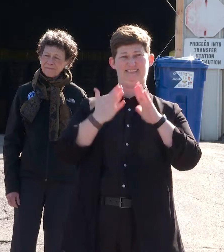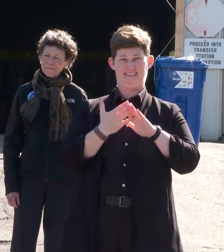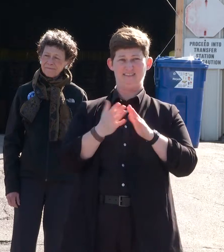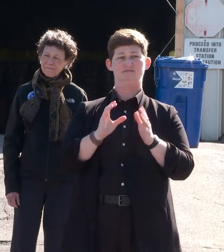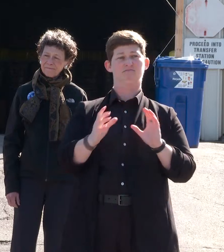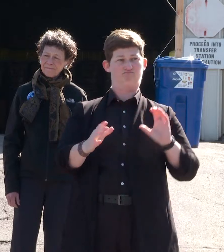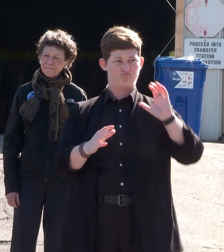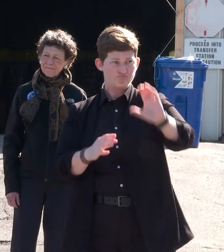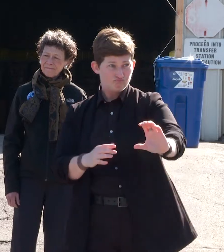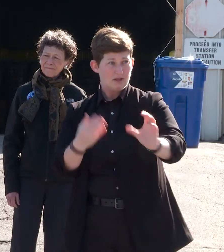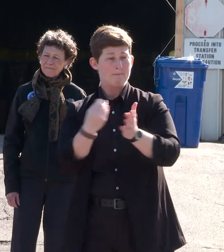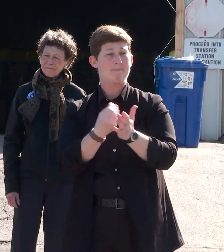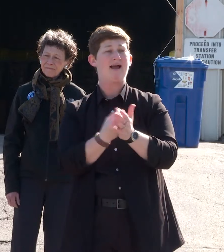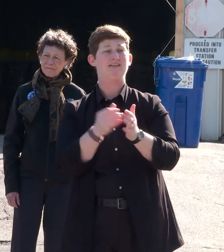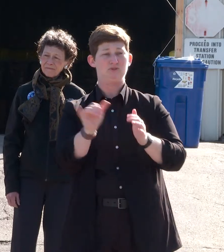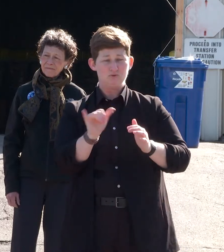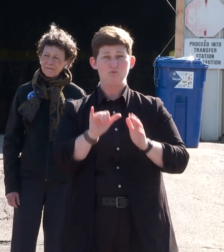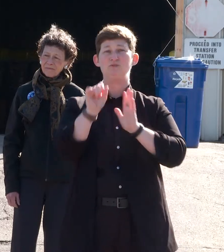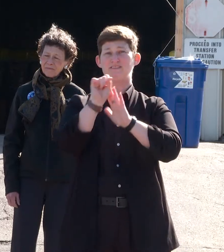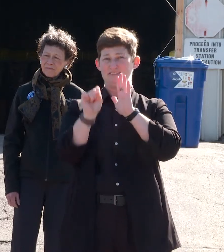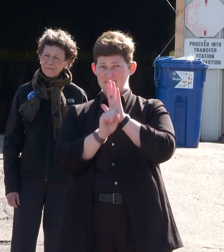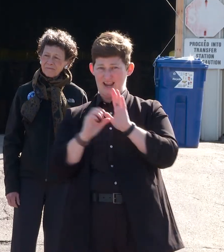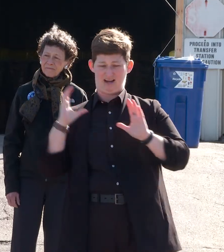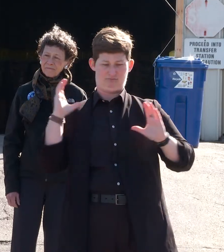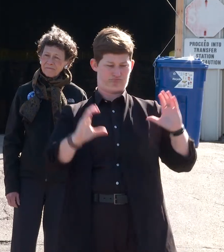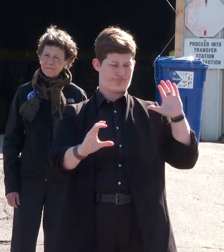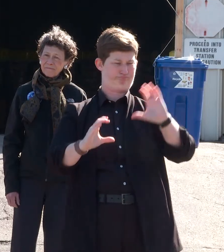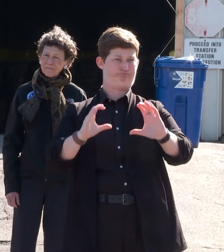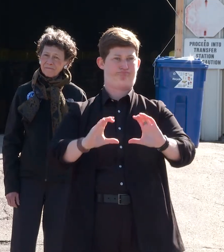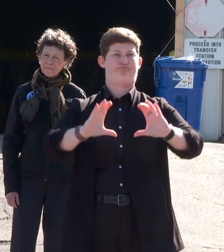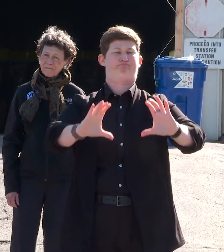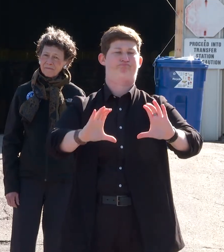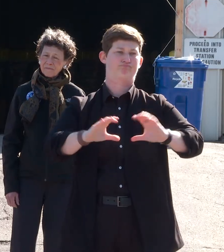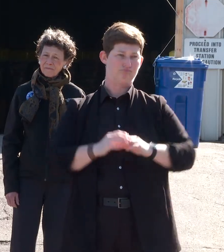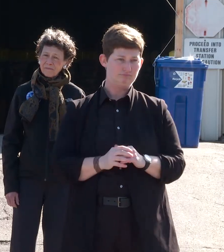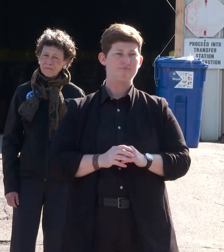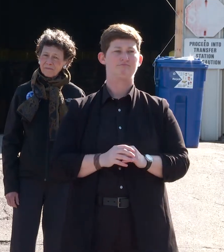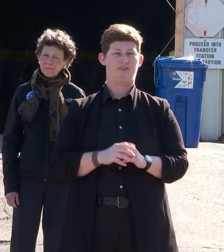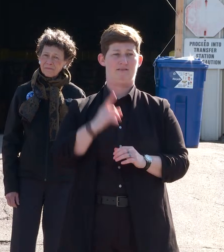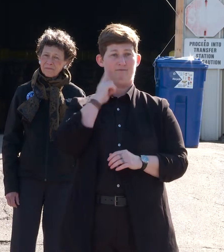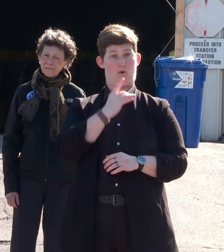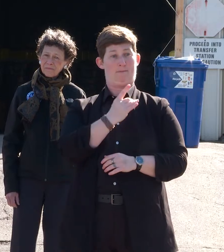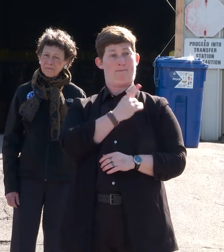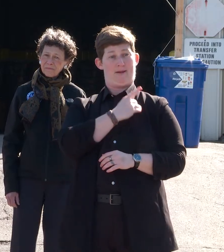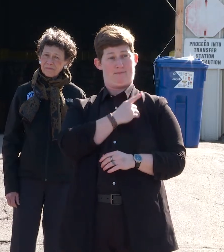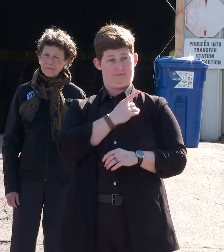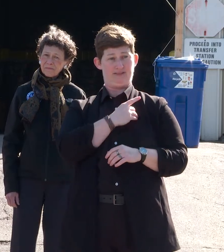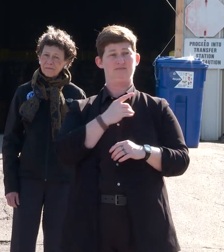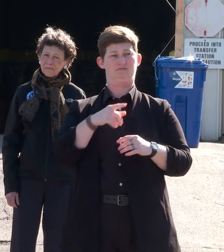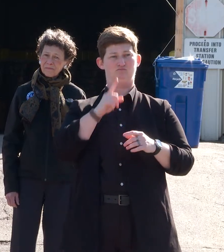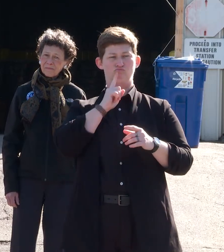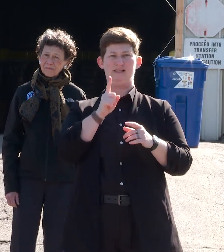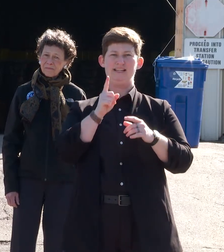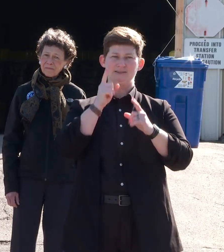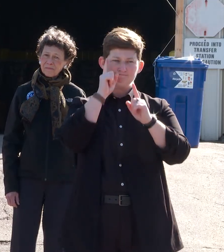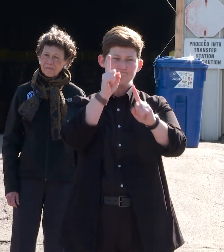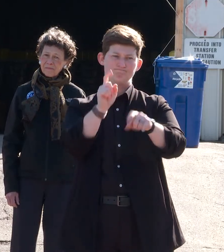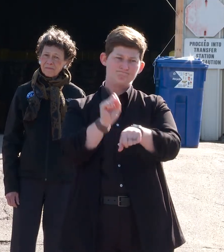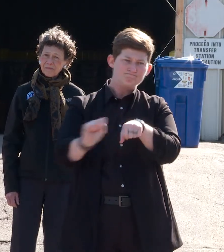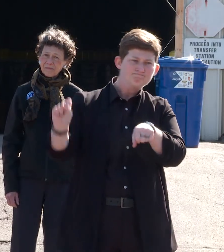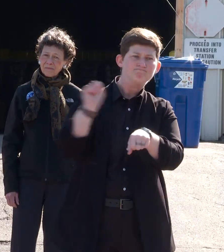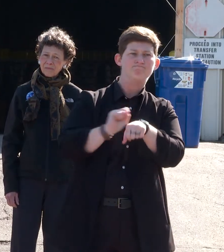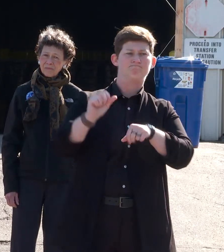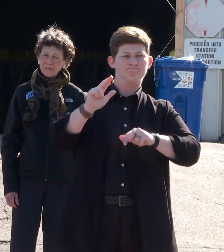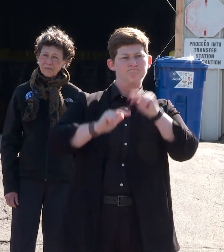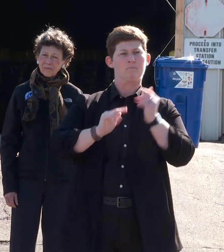also very supportive. So with Minneapolis working to transform this site into a new residential